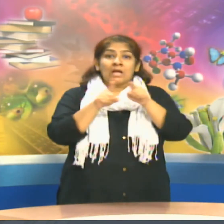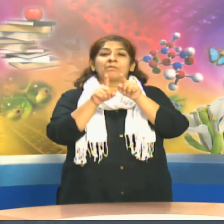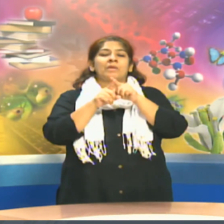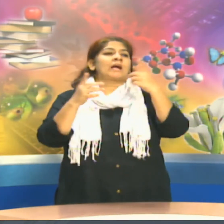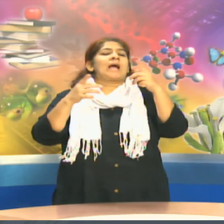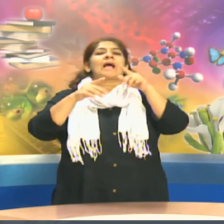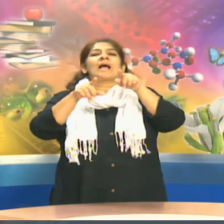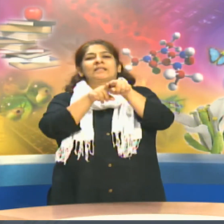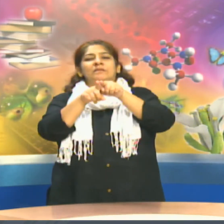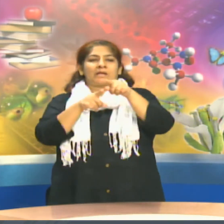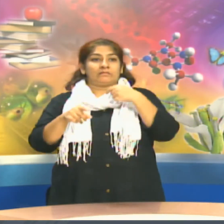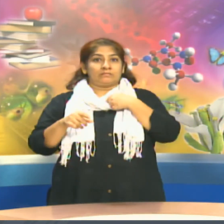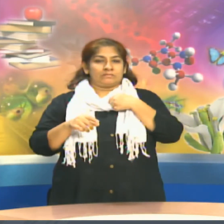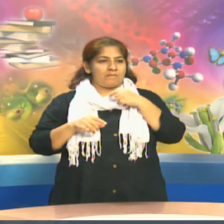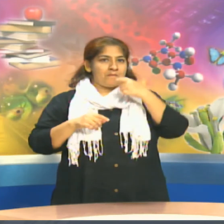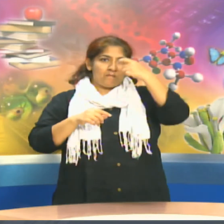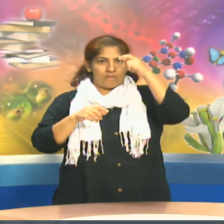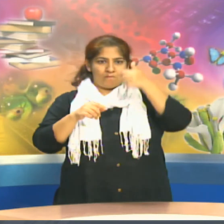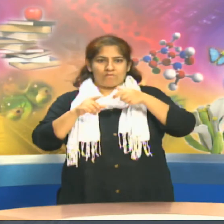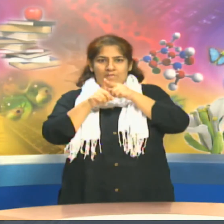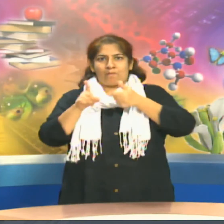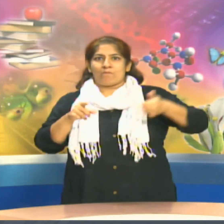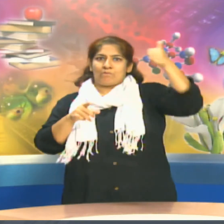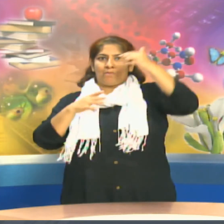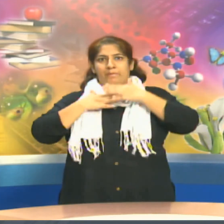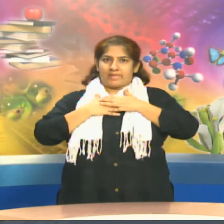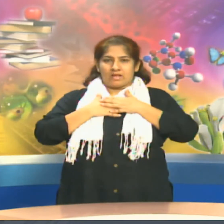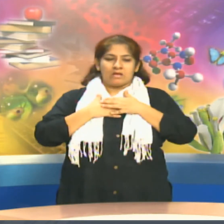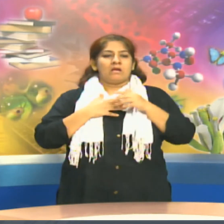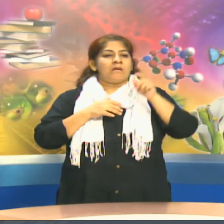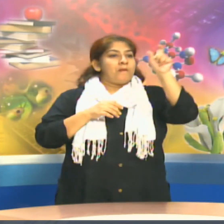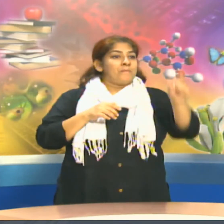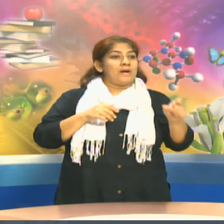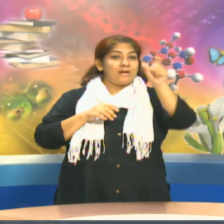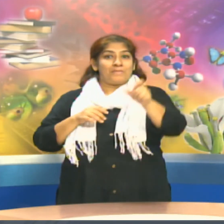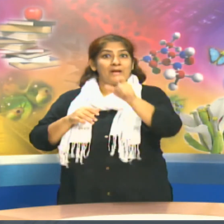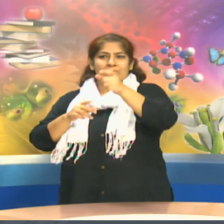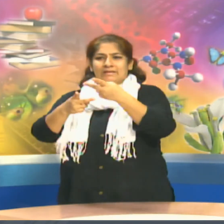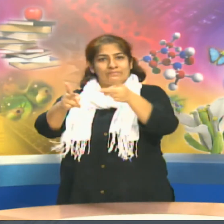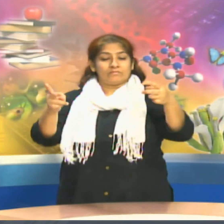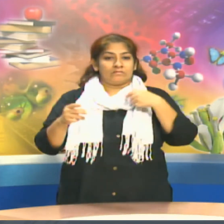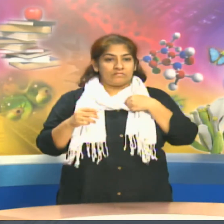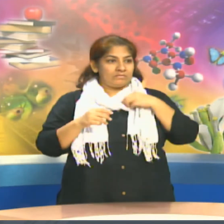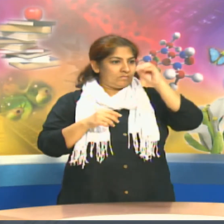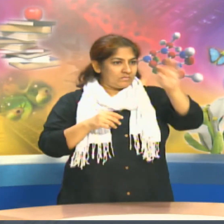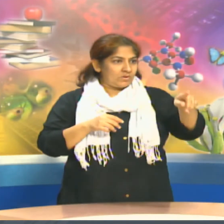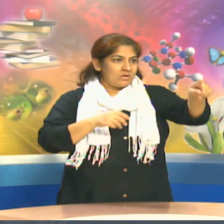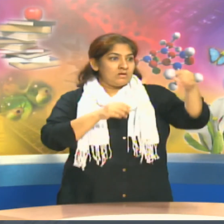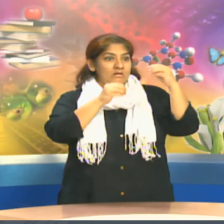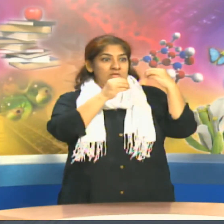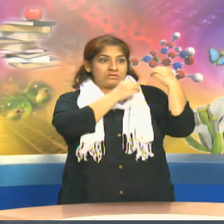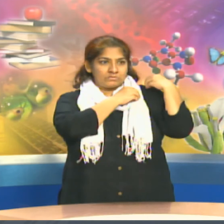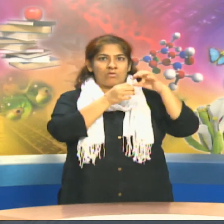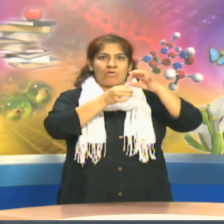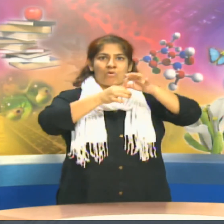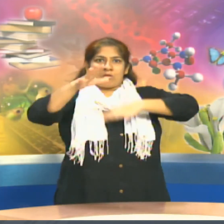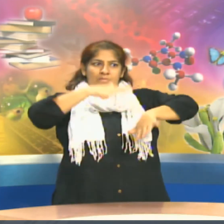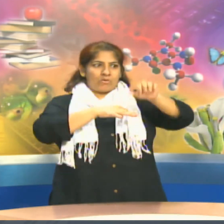to do something. So, everything is organized there, which you saw in the picture. He has a calendar and he has put some dates.